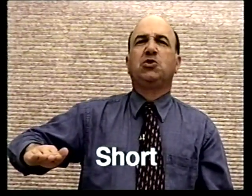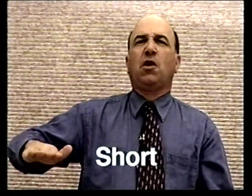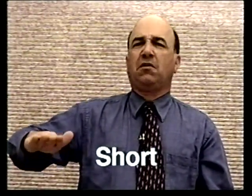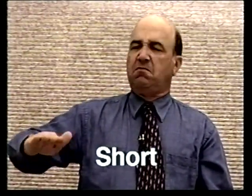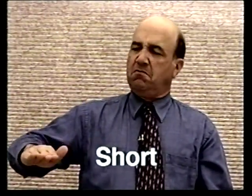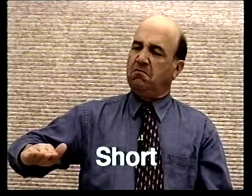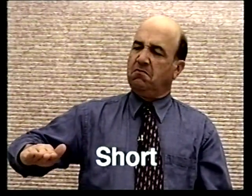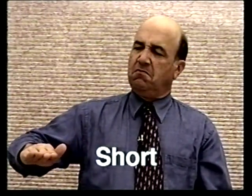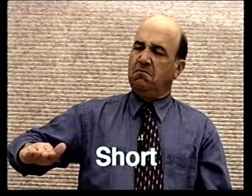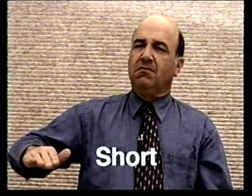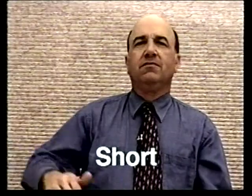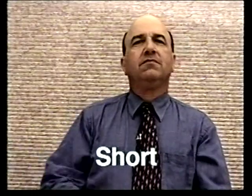Short.